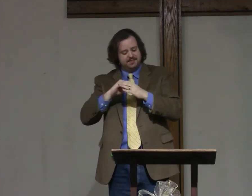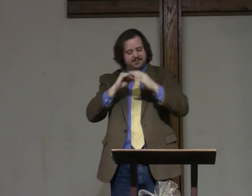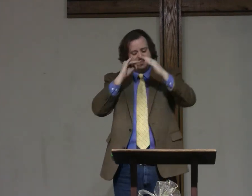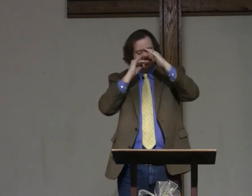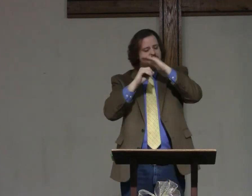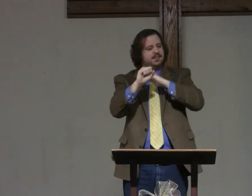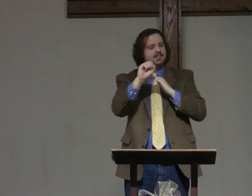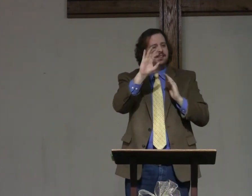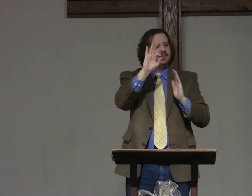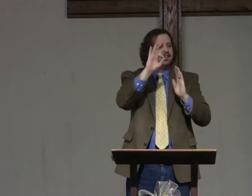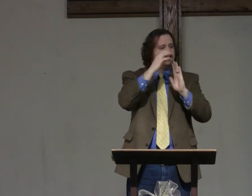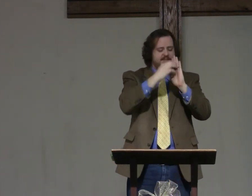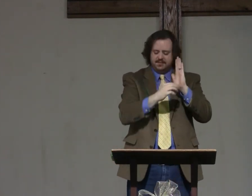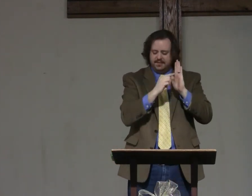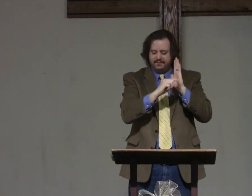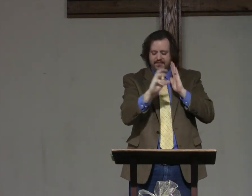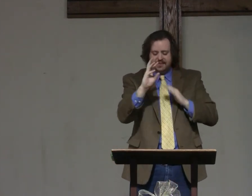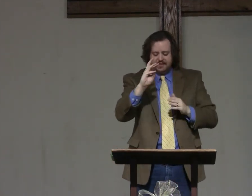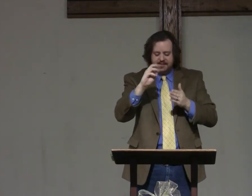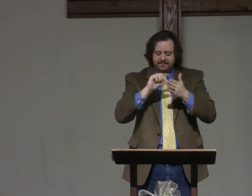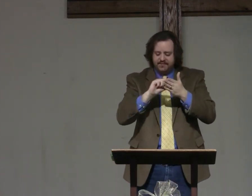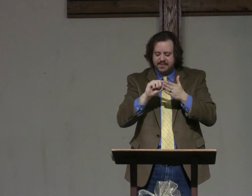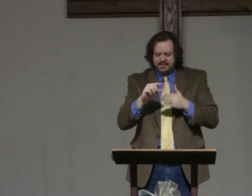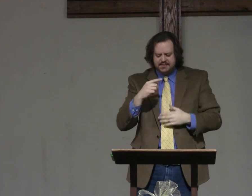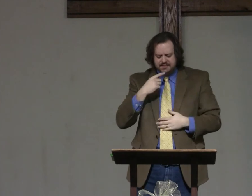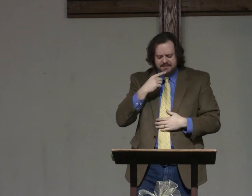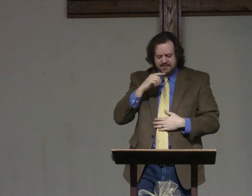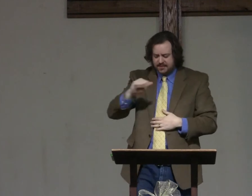life. In Isaiah chapter 9, verse 6,